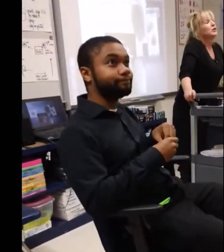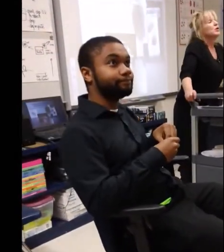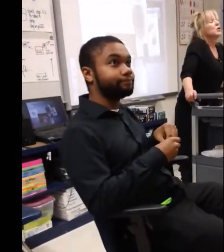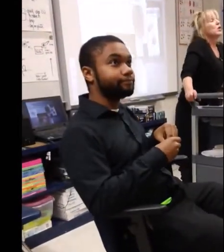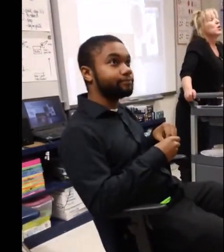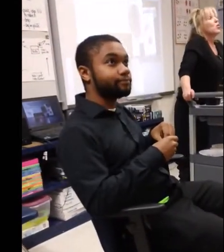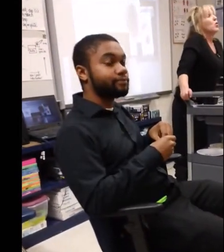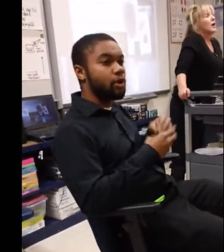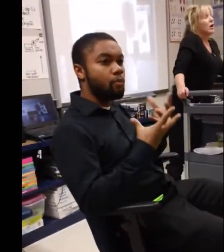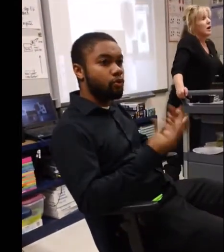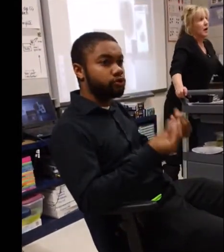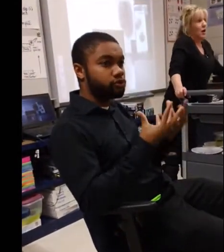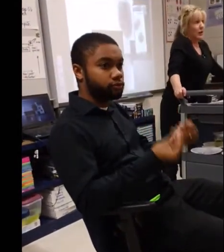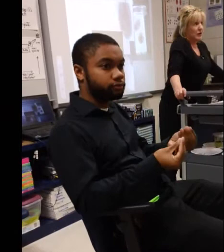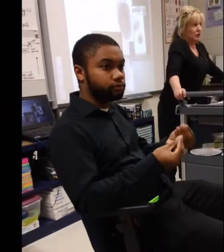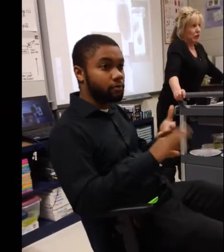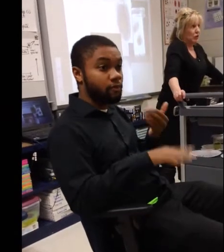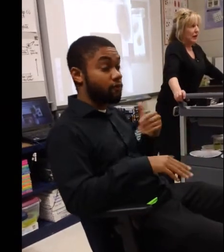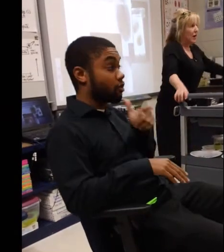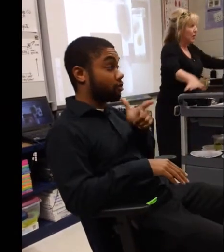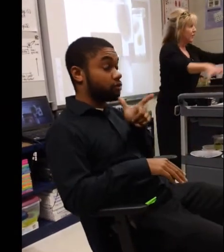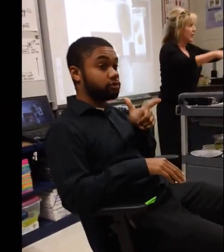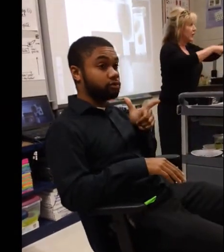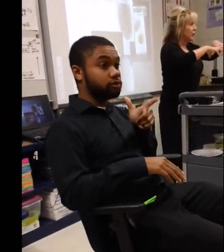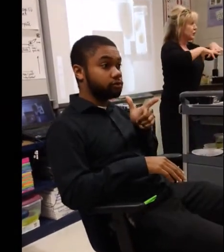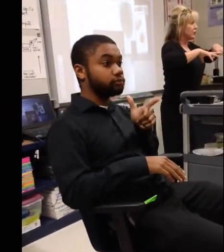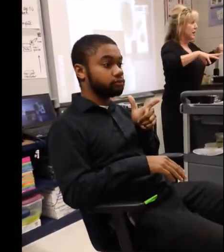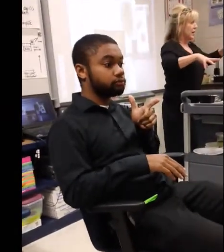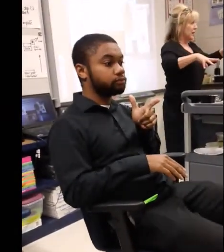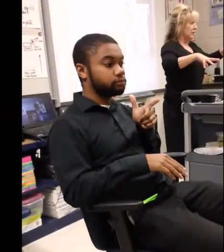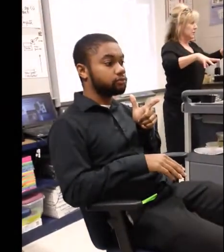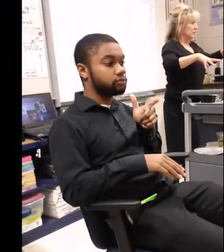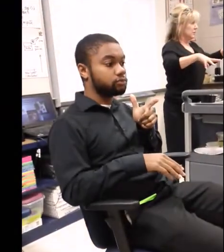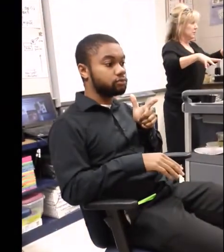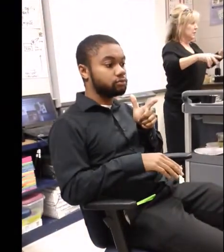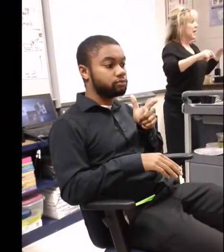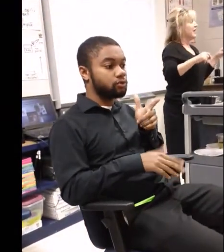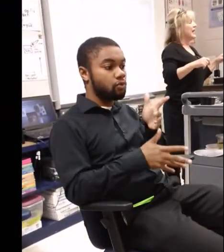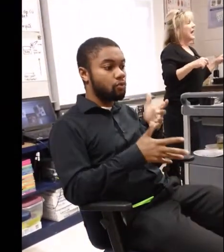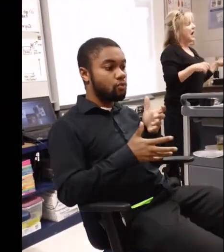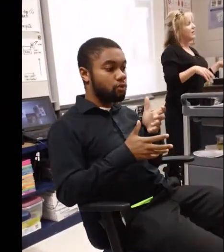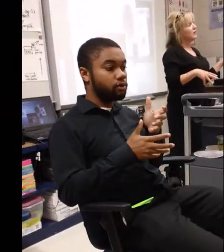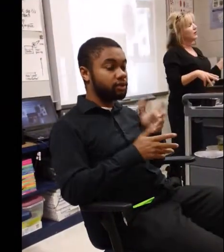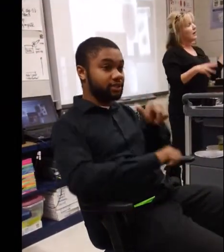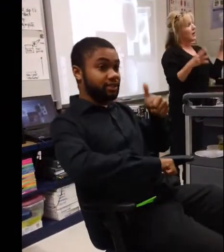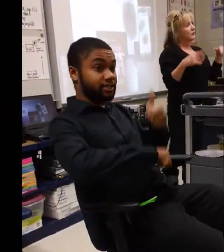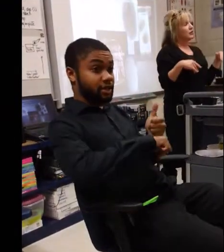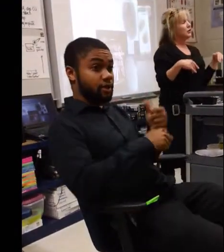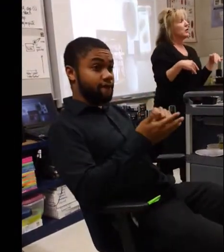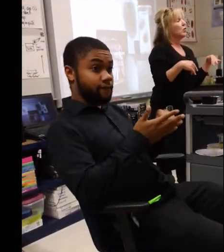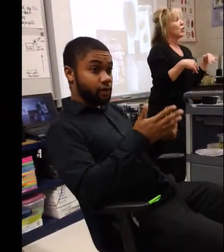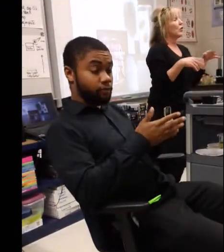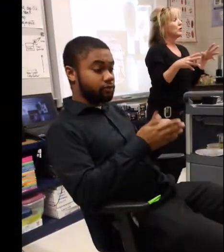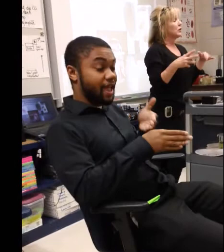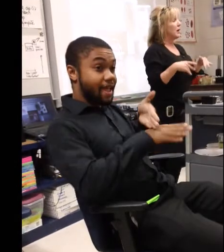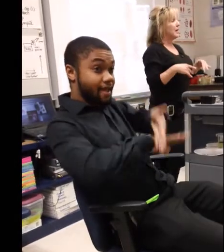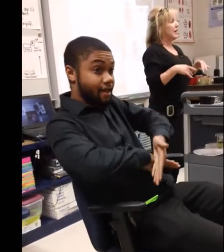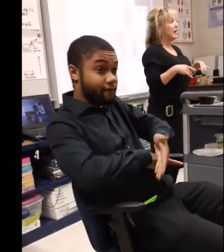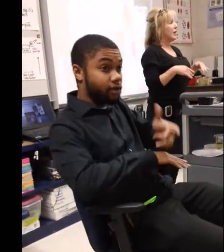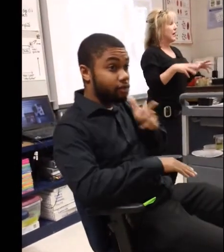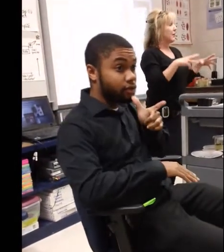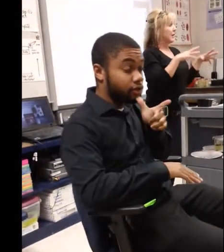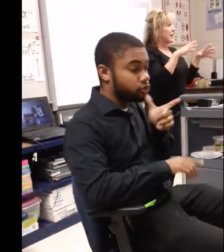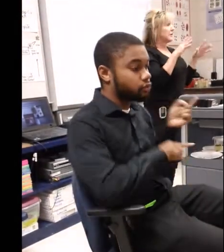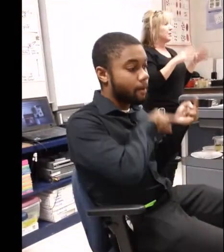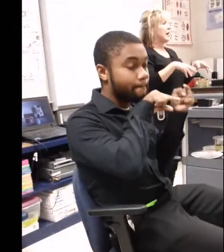lunch, we are going to get all our fingerprints ready. Then after lunch, we're going to come in